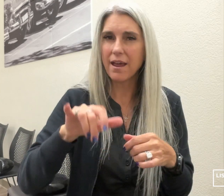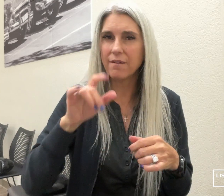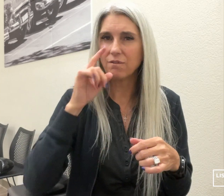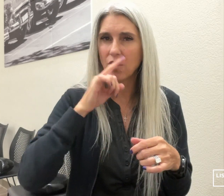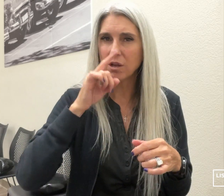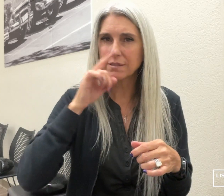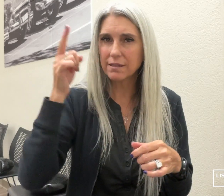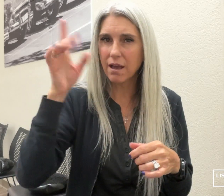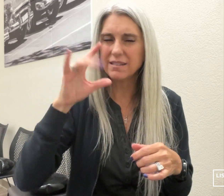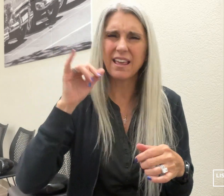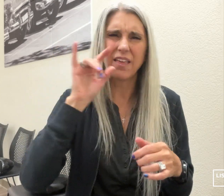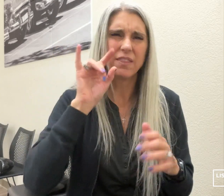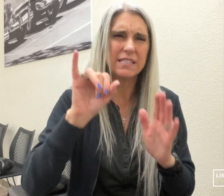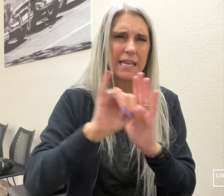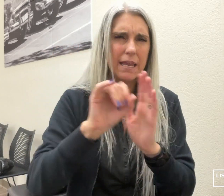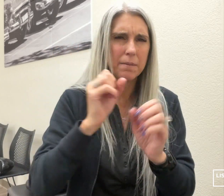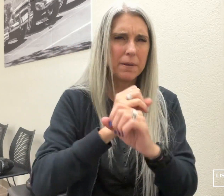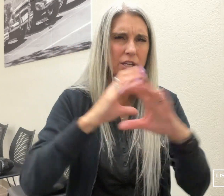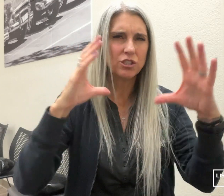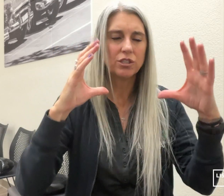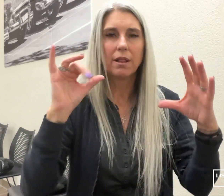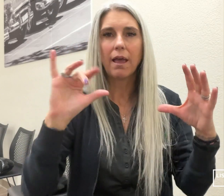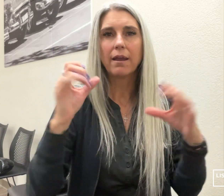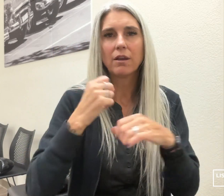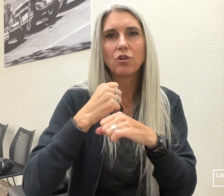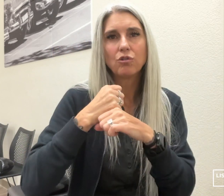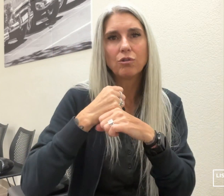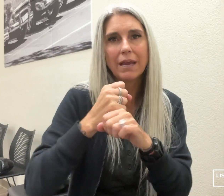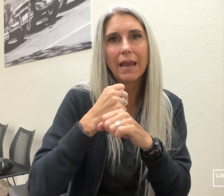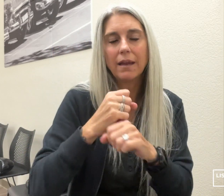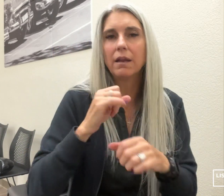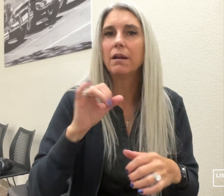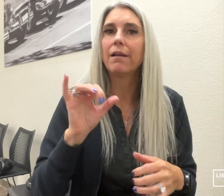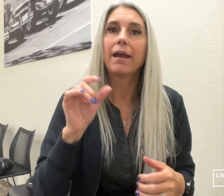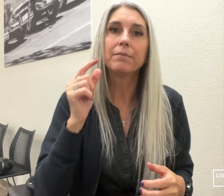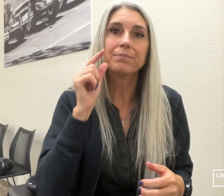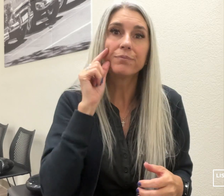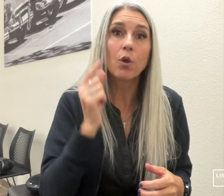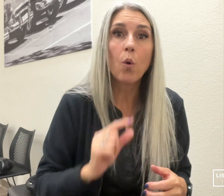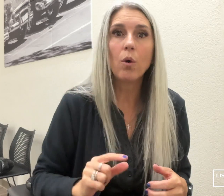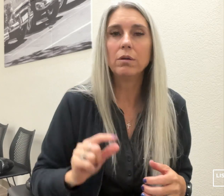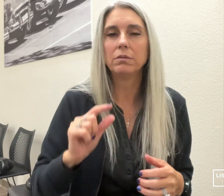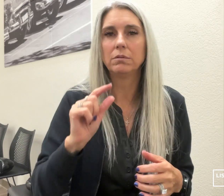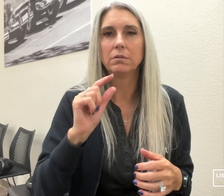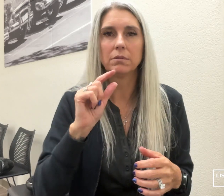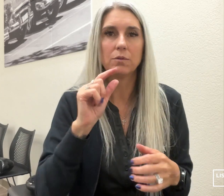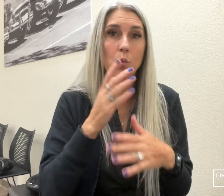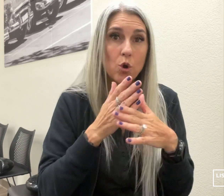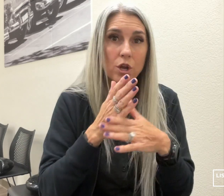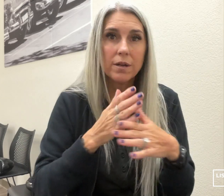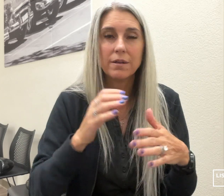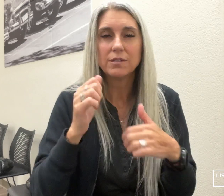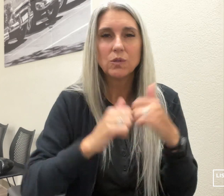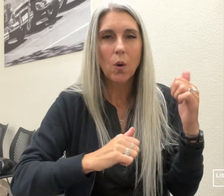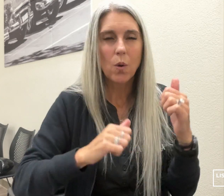image. And it's, like created. I'm saying like gold, wood, whatever, stone, some kind of a